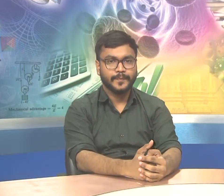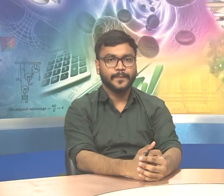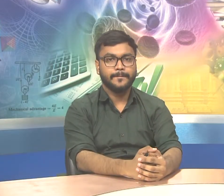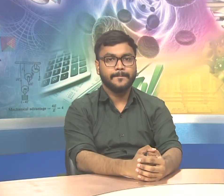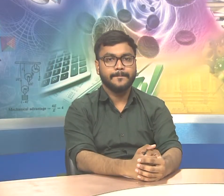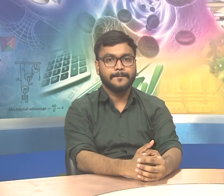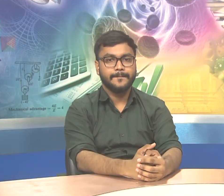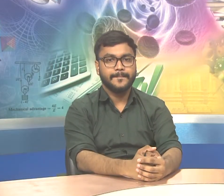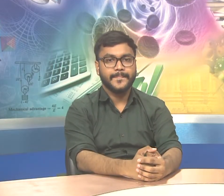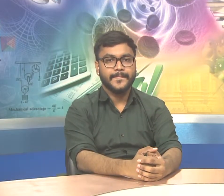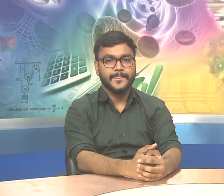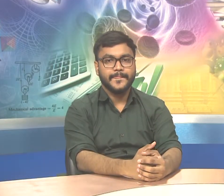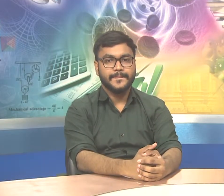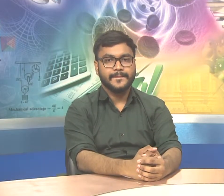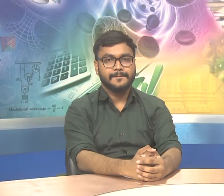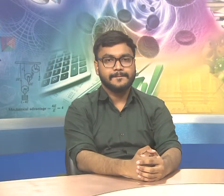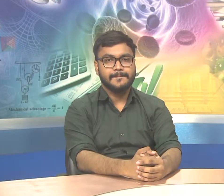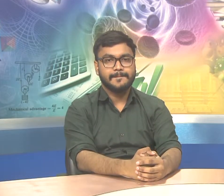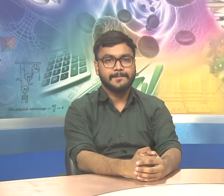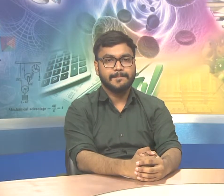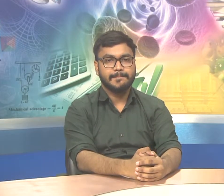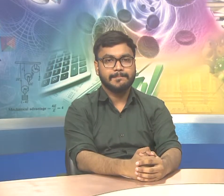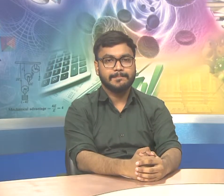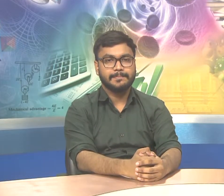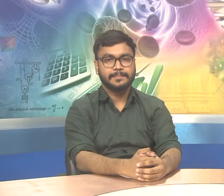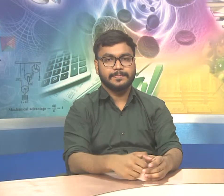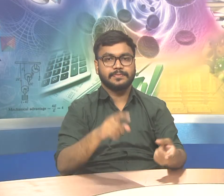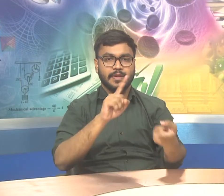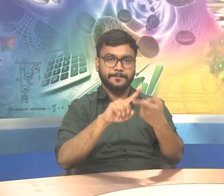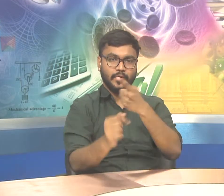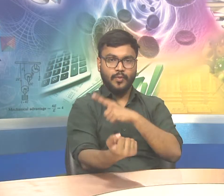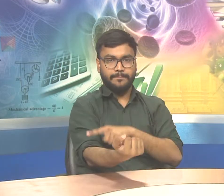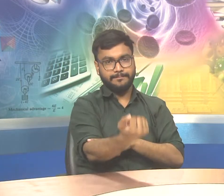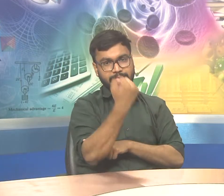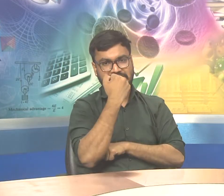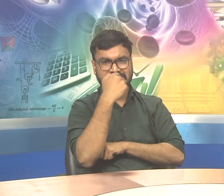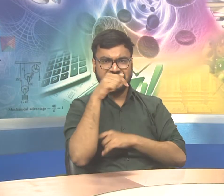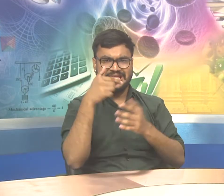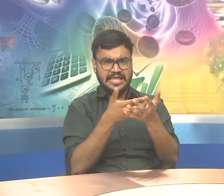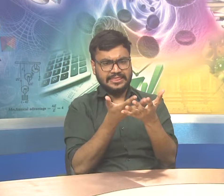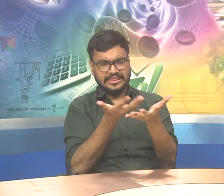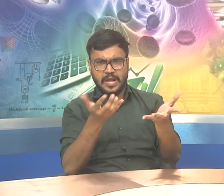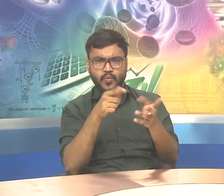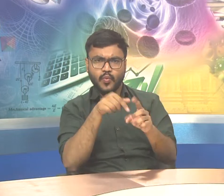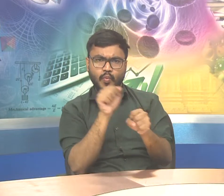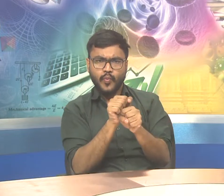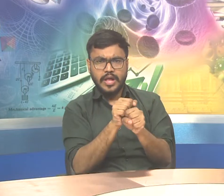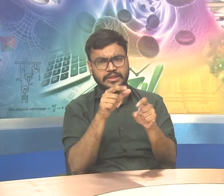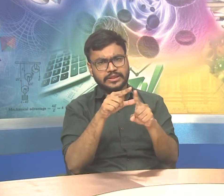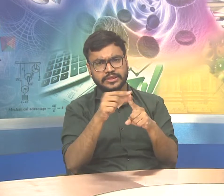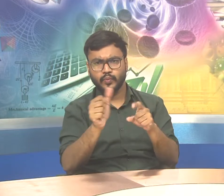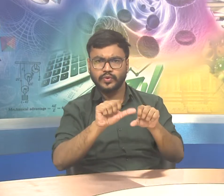We can calculate work by multiplying force and displacement.